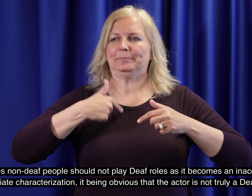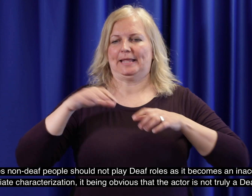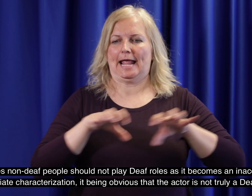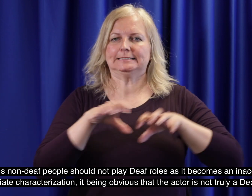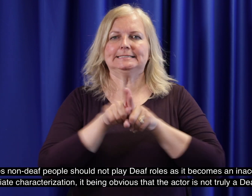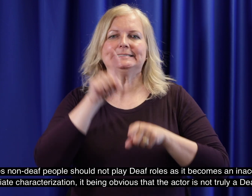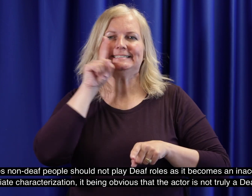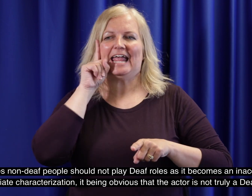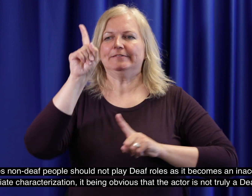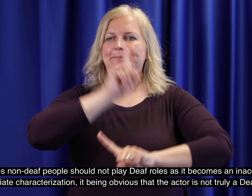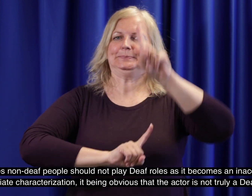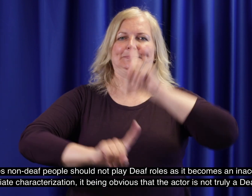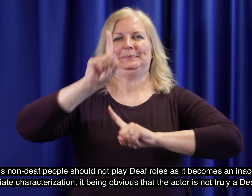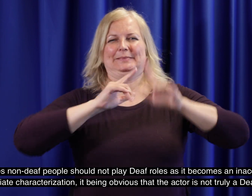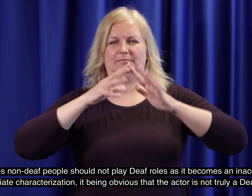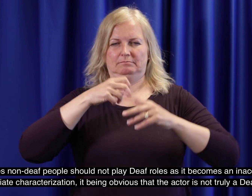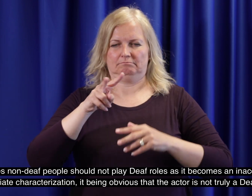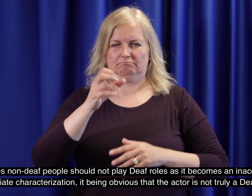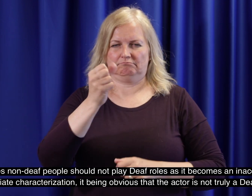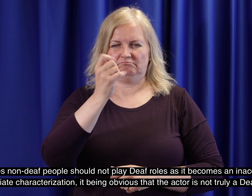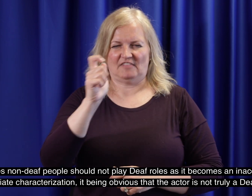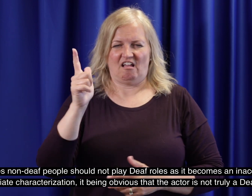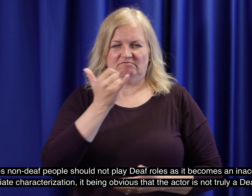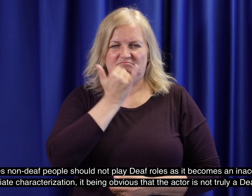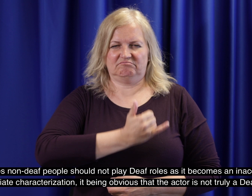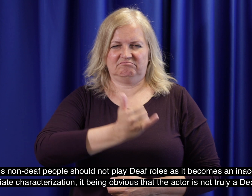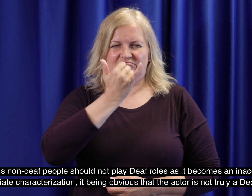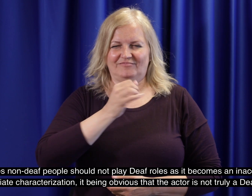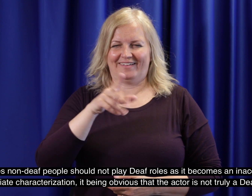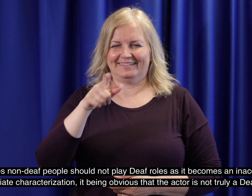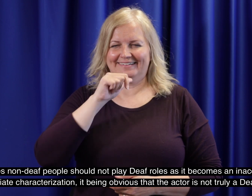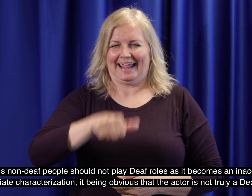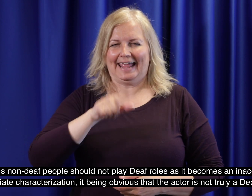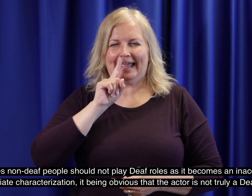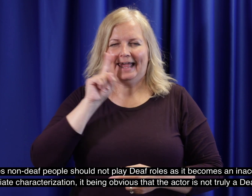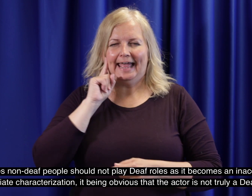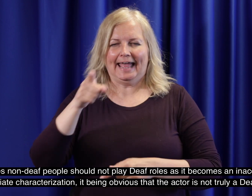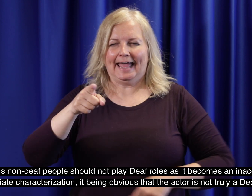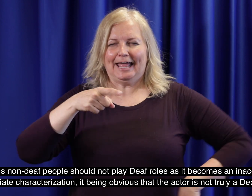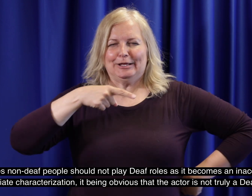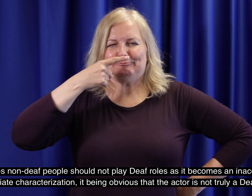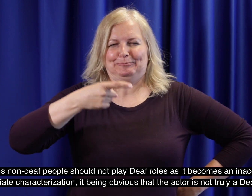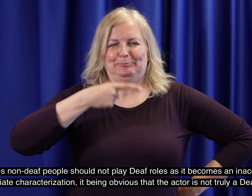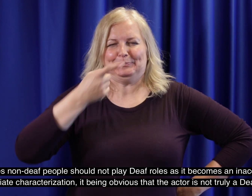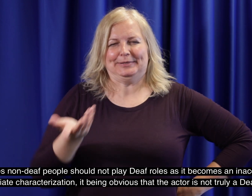He believes non-deaf people should not play deaf roles, as it becomes an inaccurate and inappropriate characterization, it